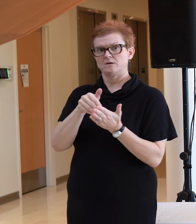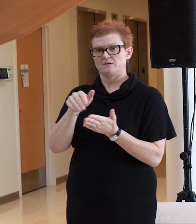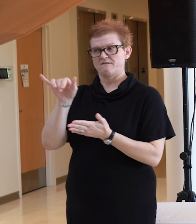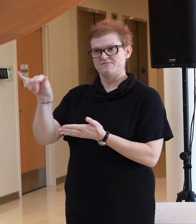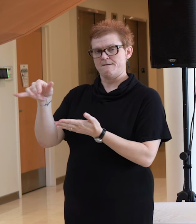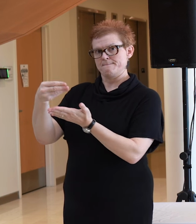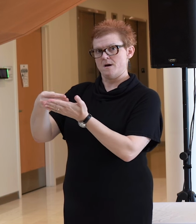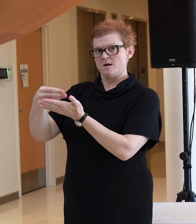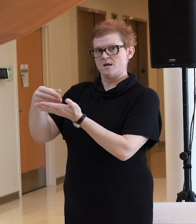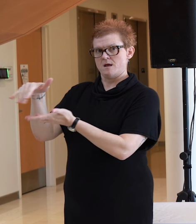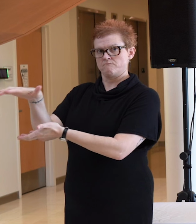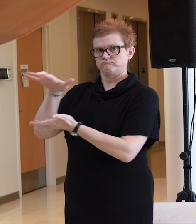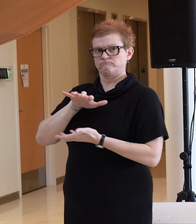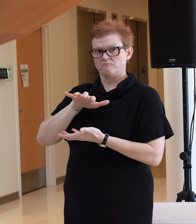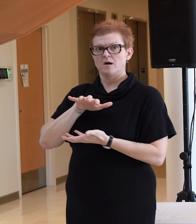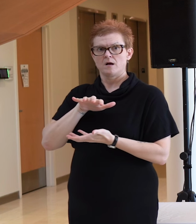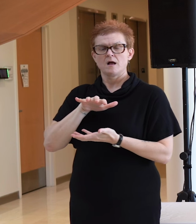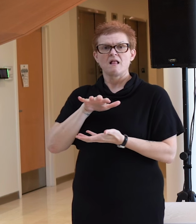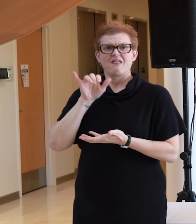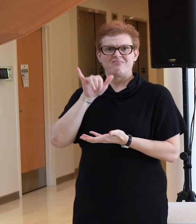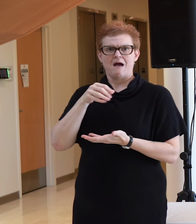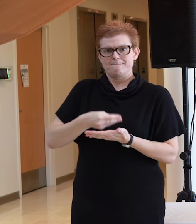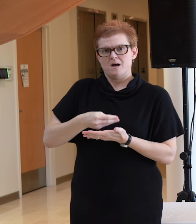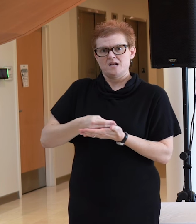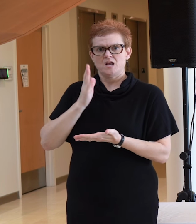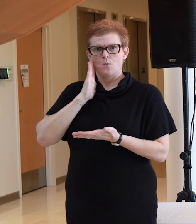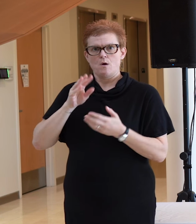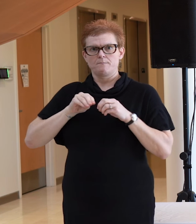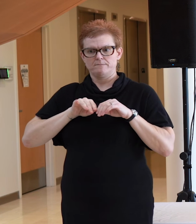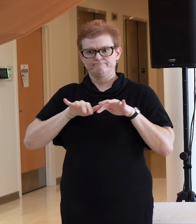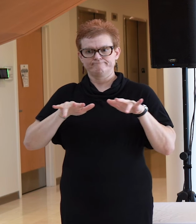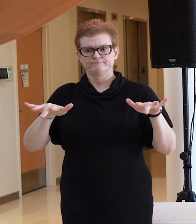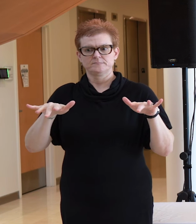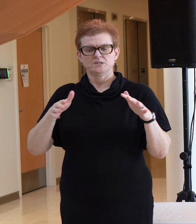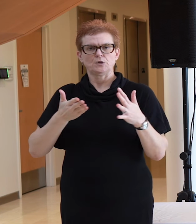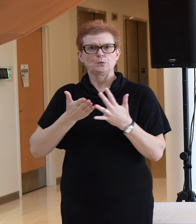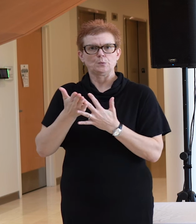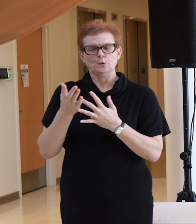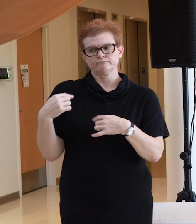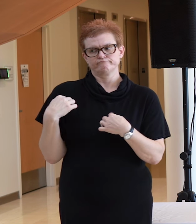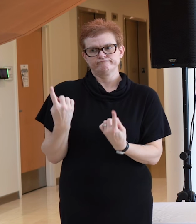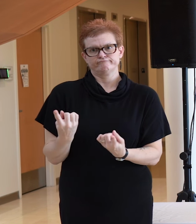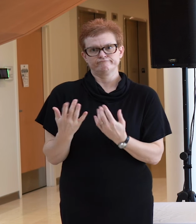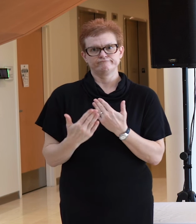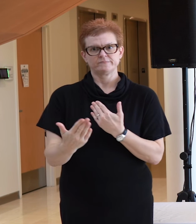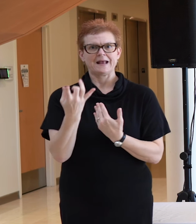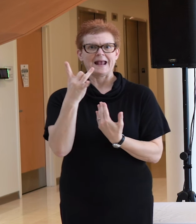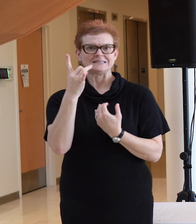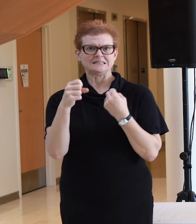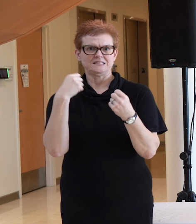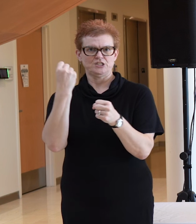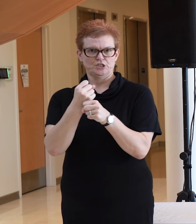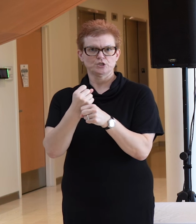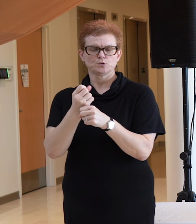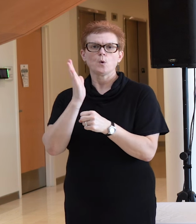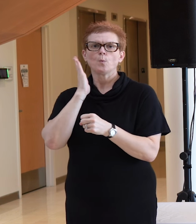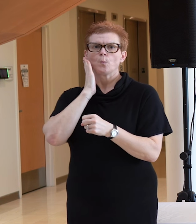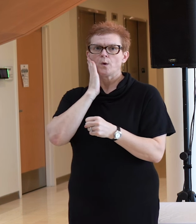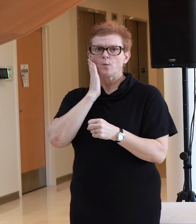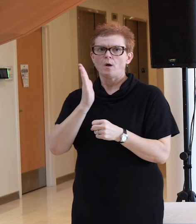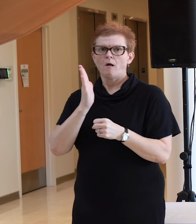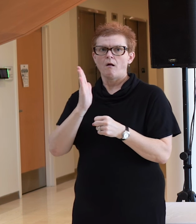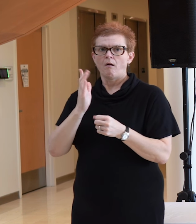The total amount of this settlement will be distributed over 18 years. And we'll be strategic with how we deploy the resources, and